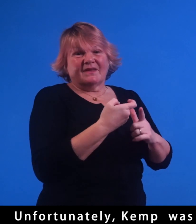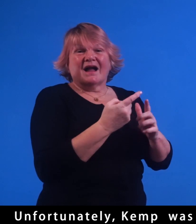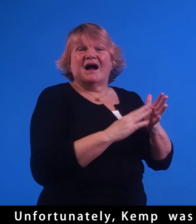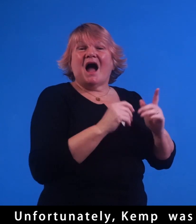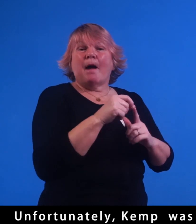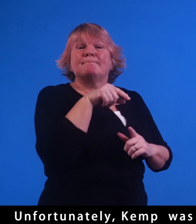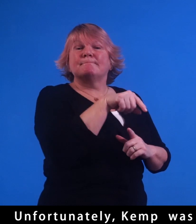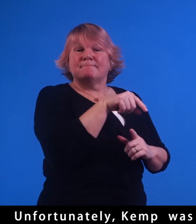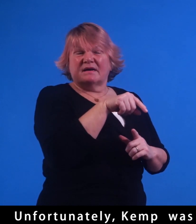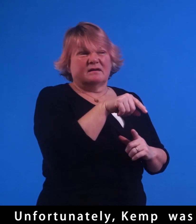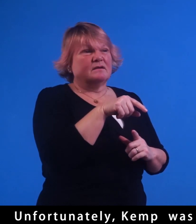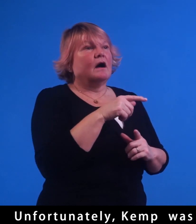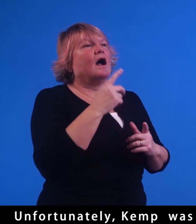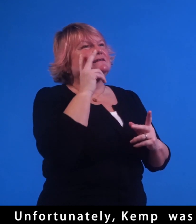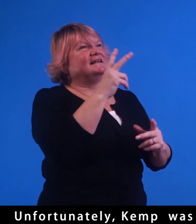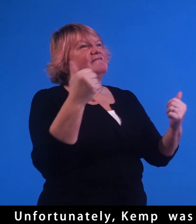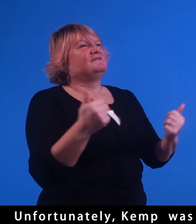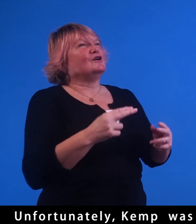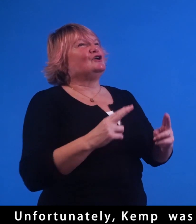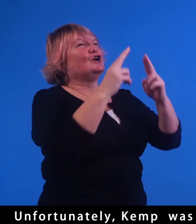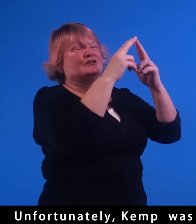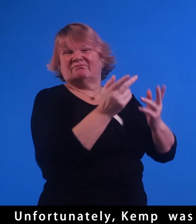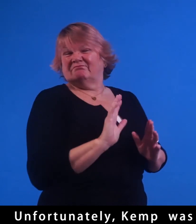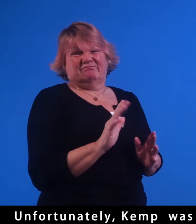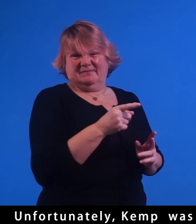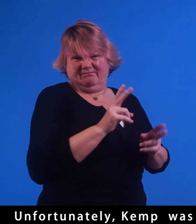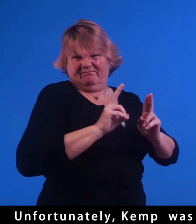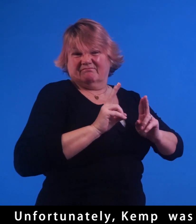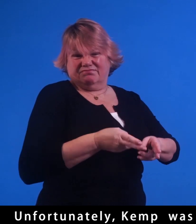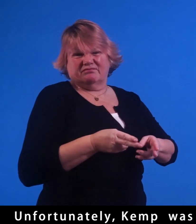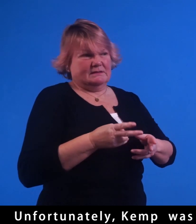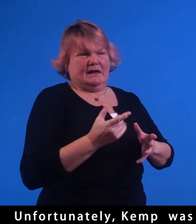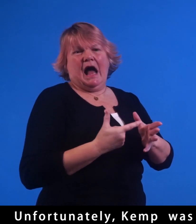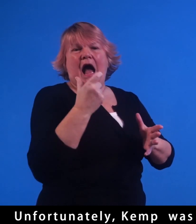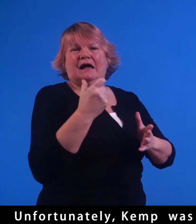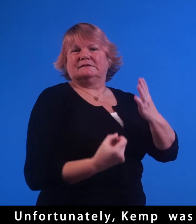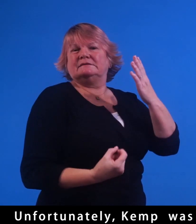Unfortunately, Kemp was not around to see the finished structure, as he'd succumbed to a fatal accident.